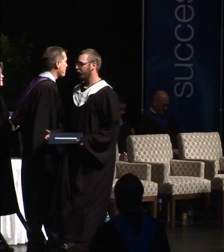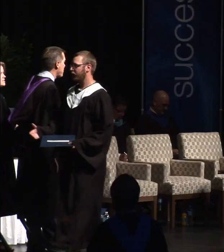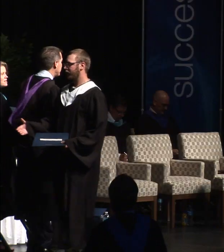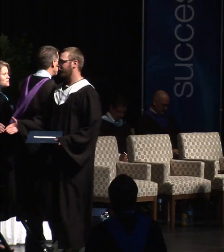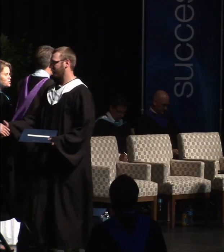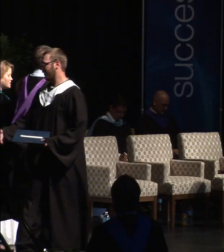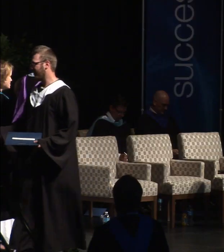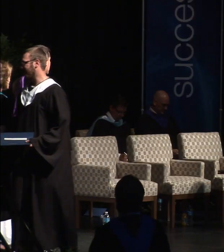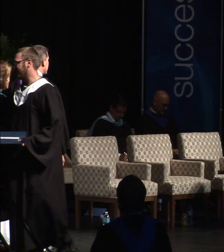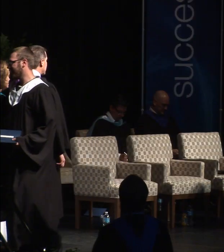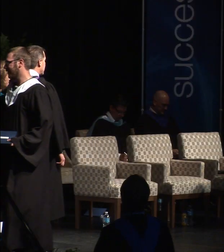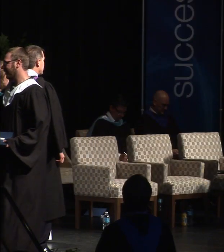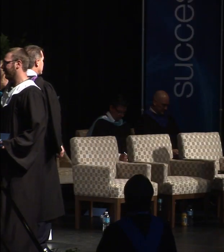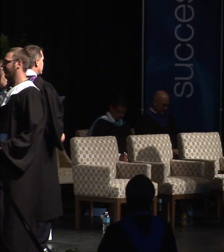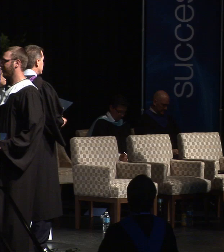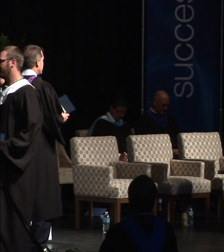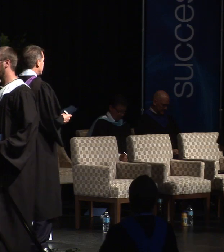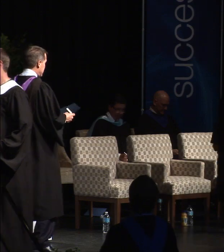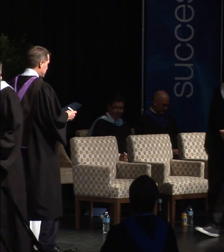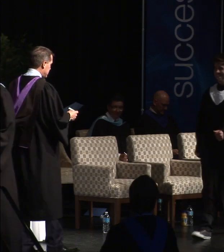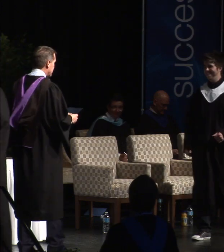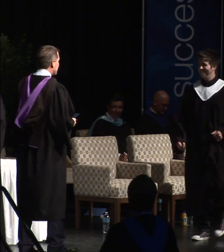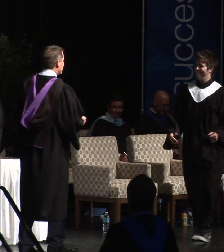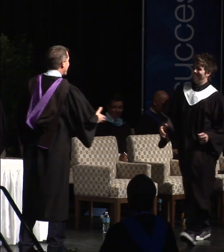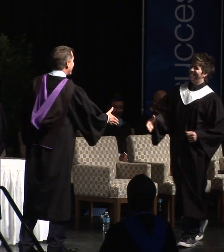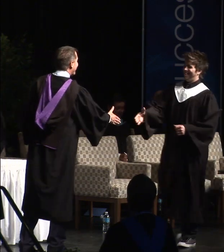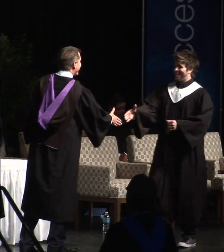Brad Matthew Donovan.